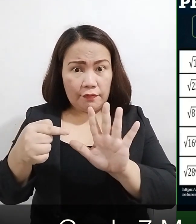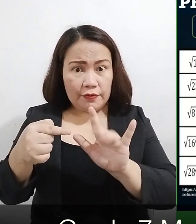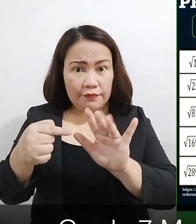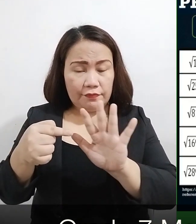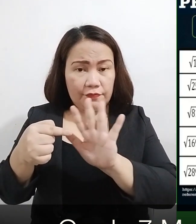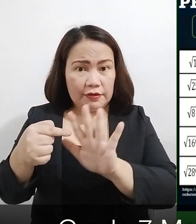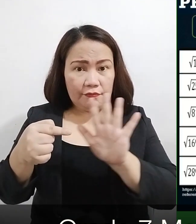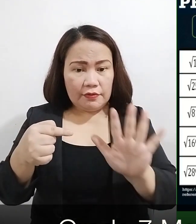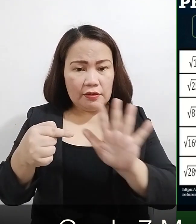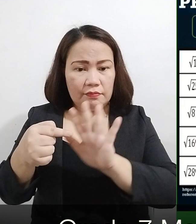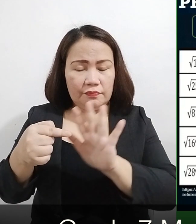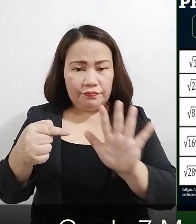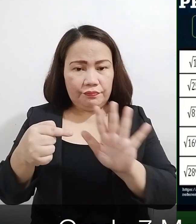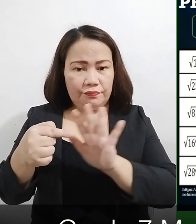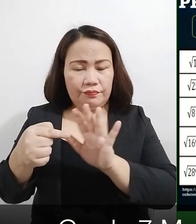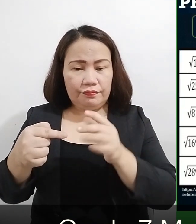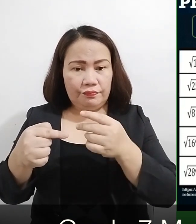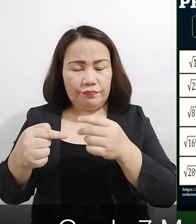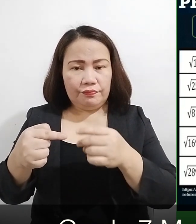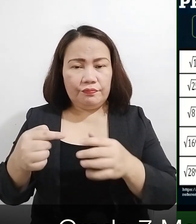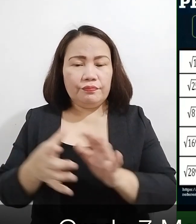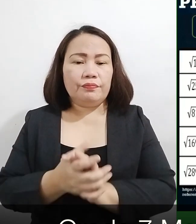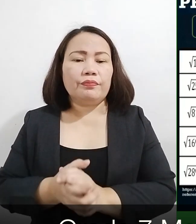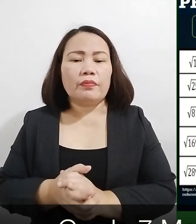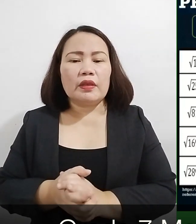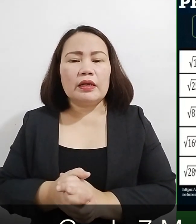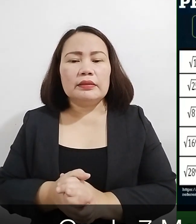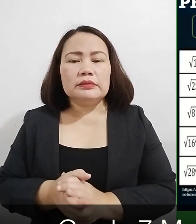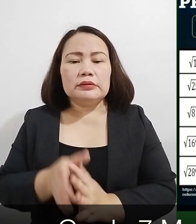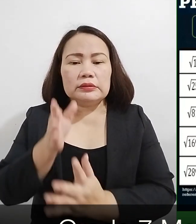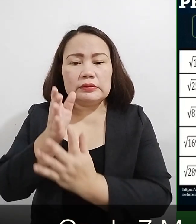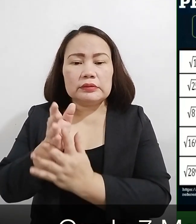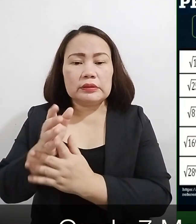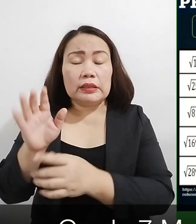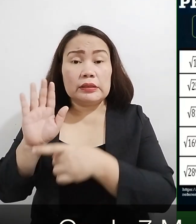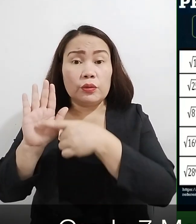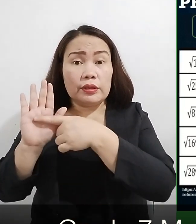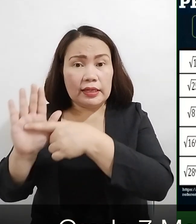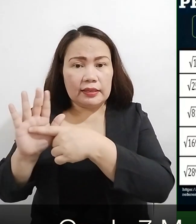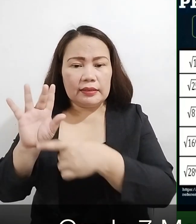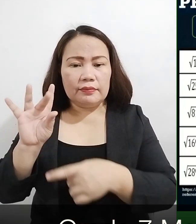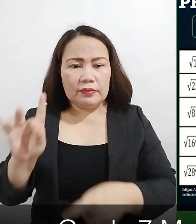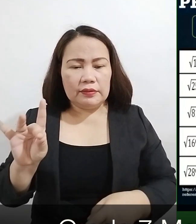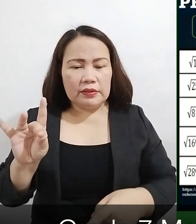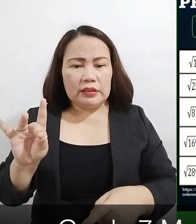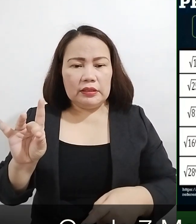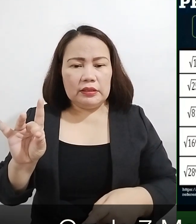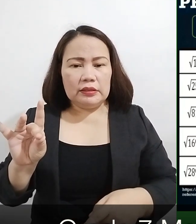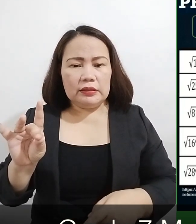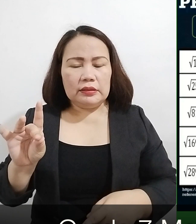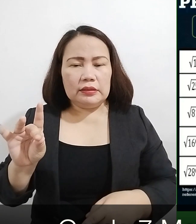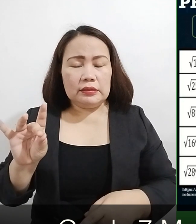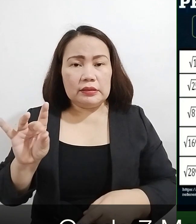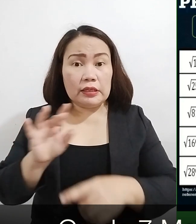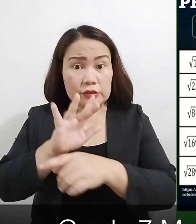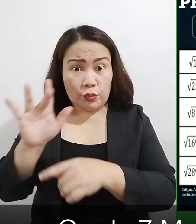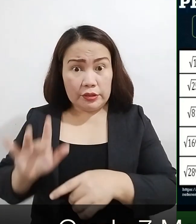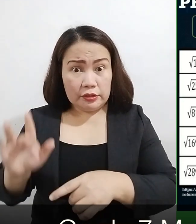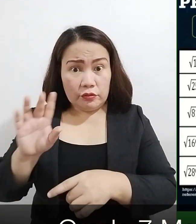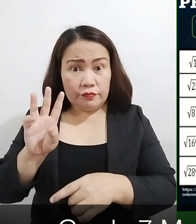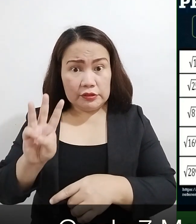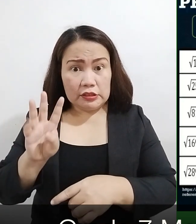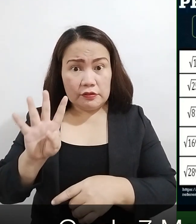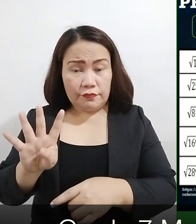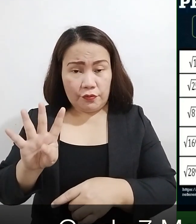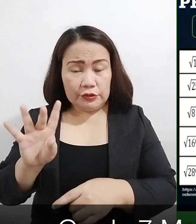consecutive integers. So, ito na po siya. So, ito po, square root of 64 is 8. Ito po, square root of 64 is